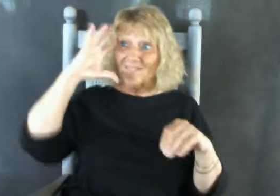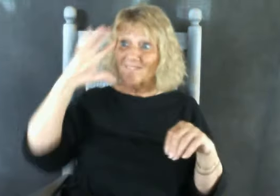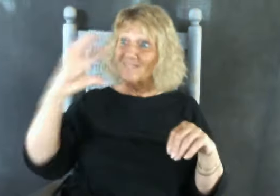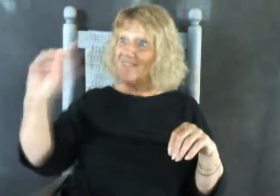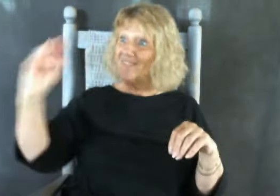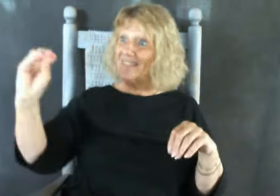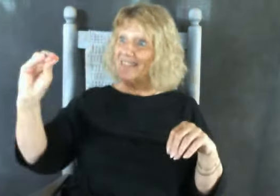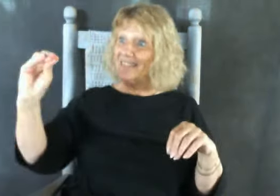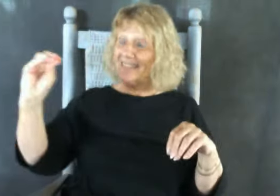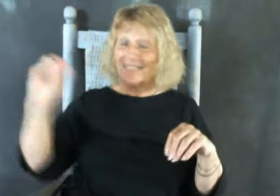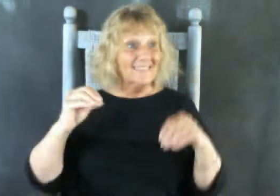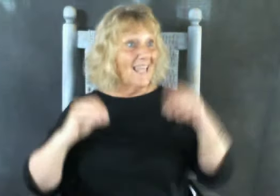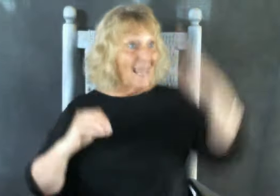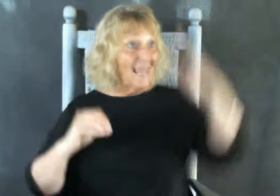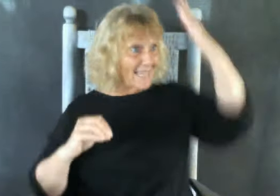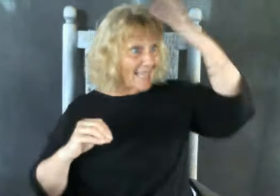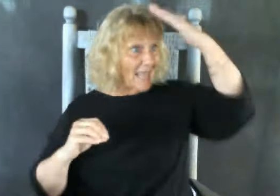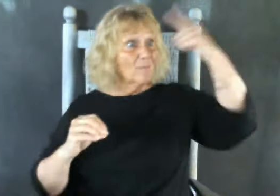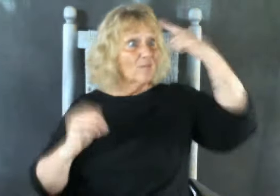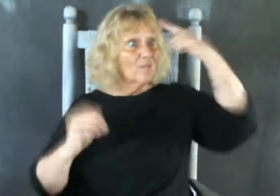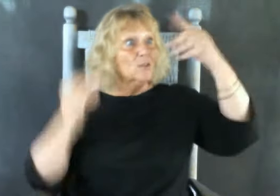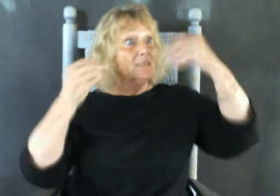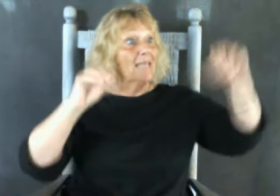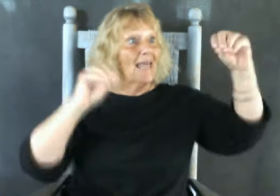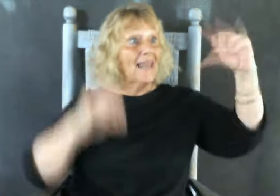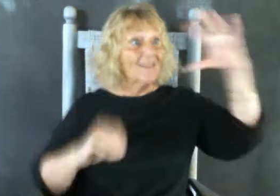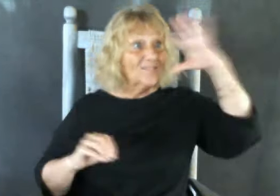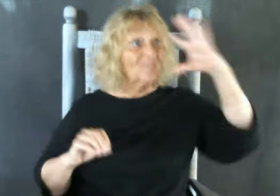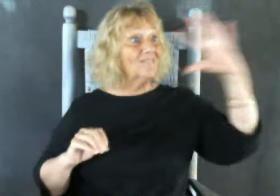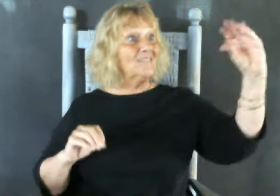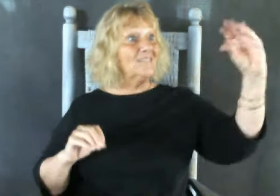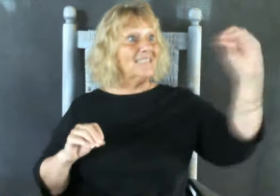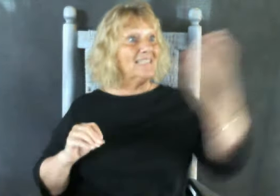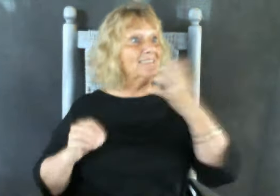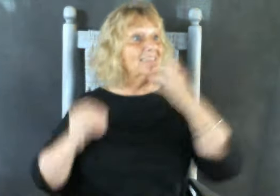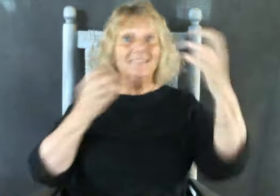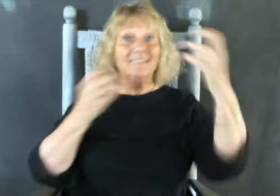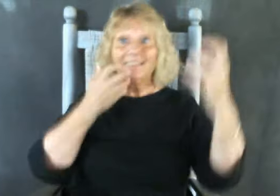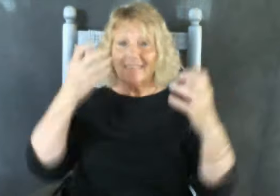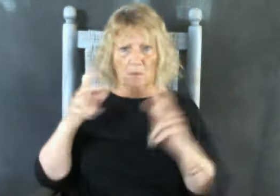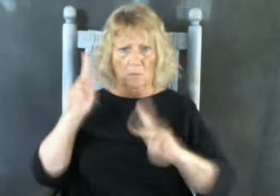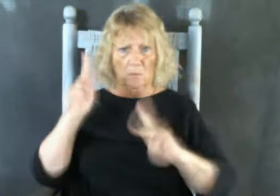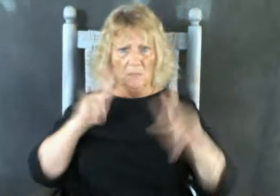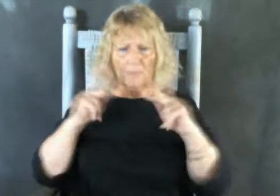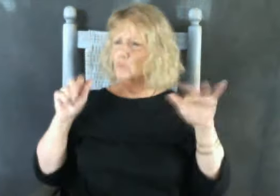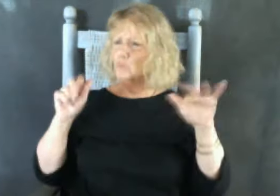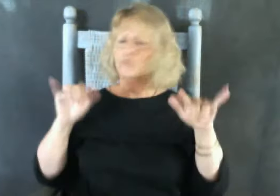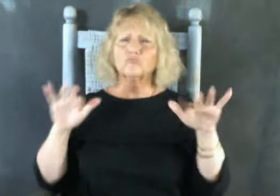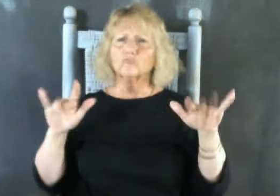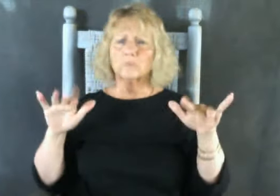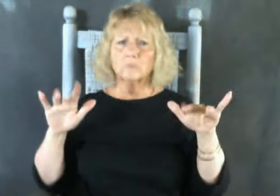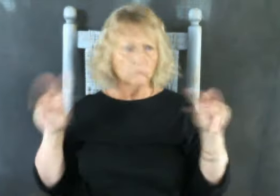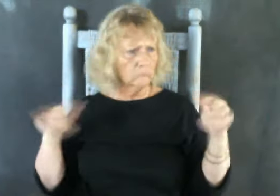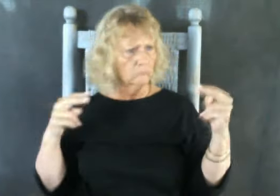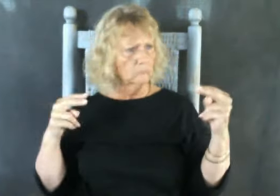on many occasions. So these were targeted strikes designed to get specific targets in America. And so there is a